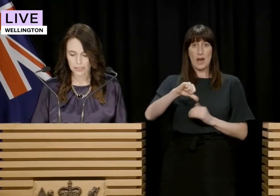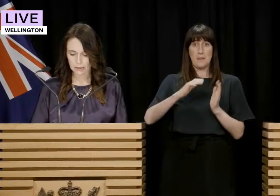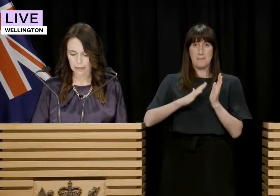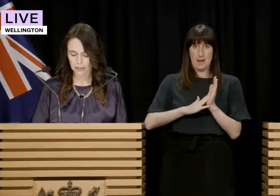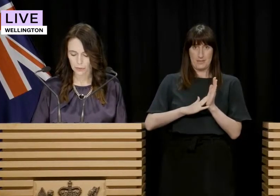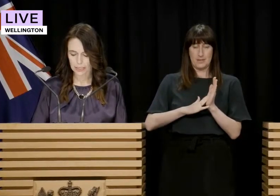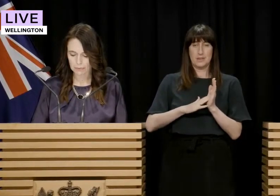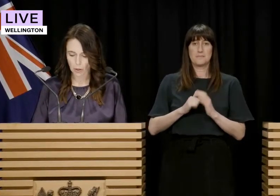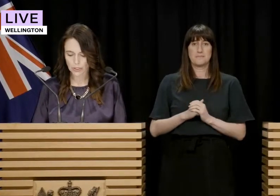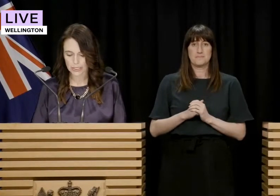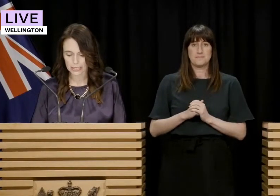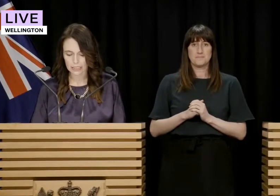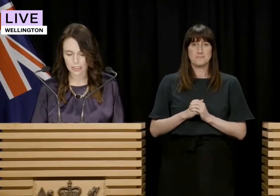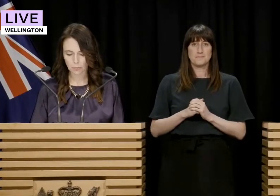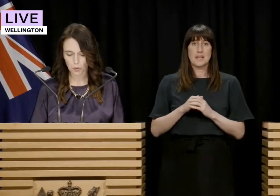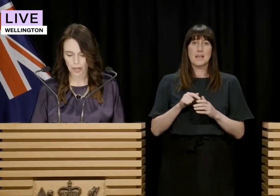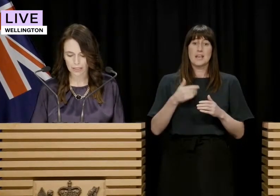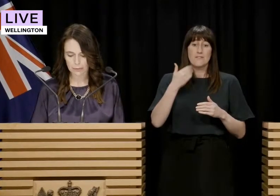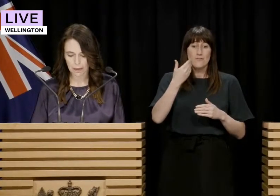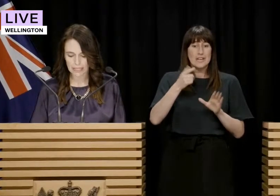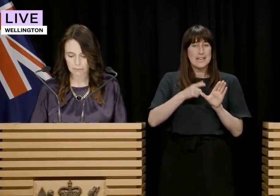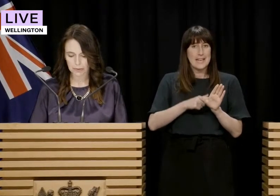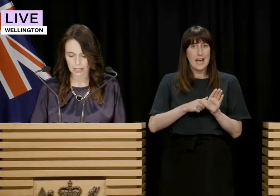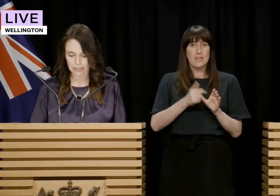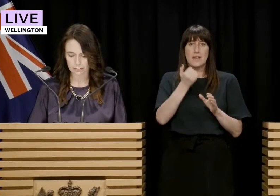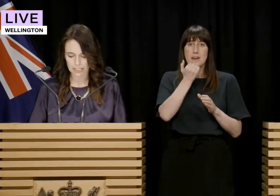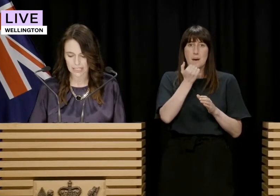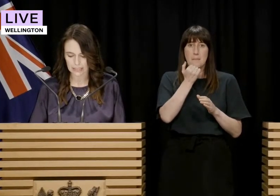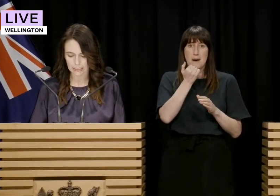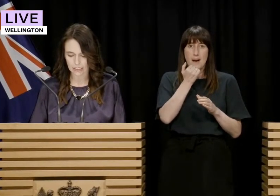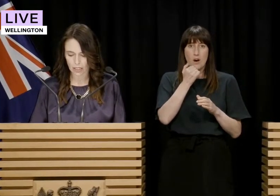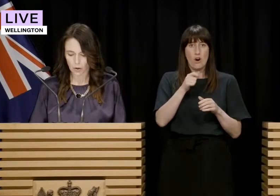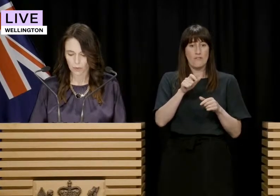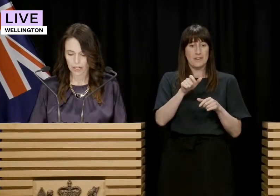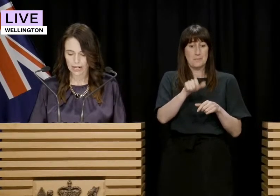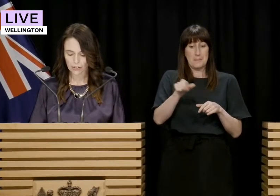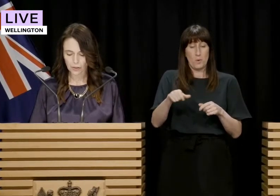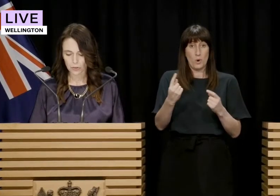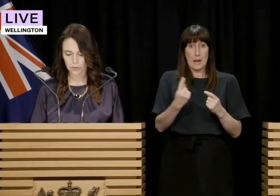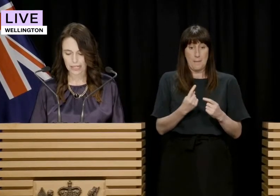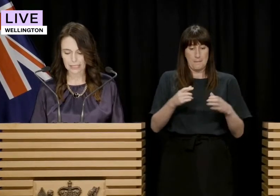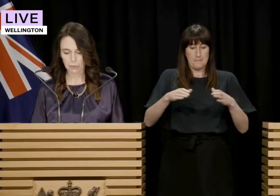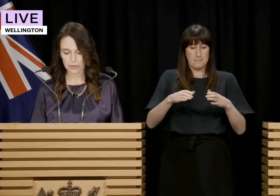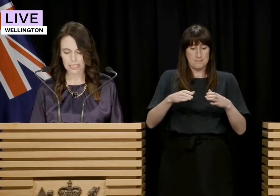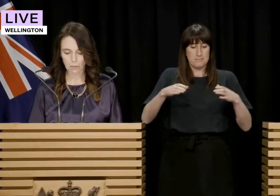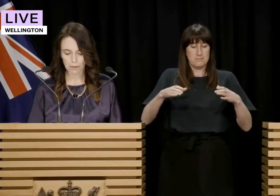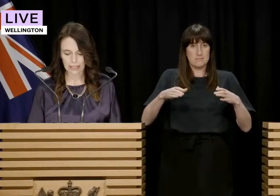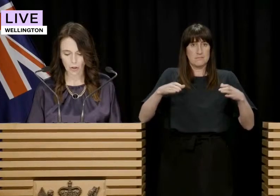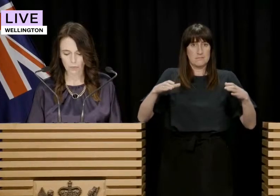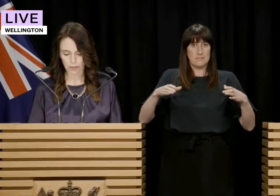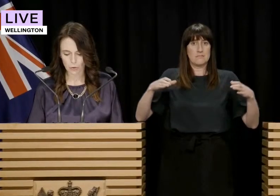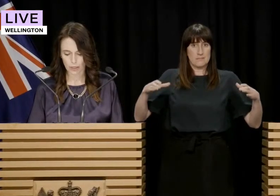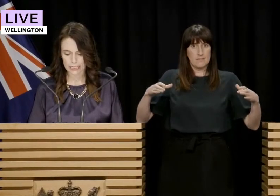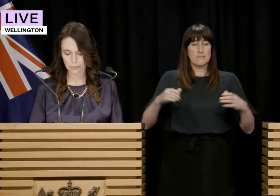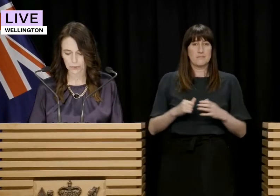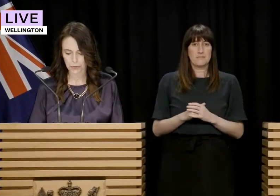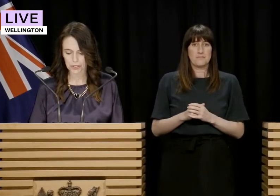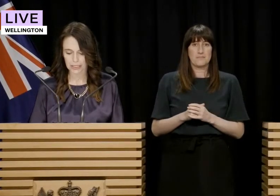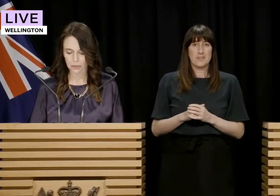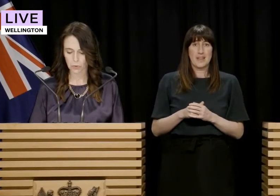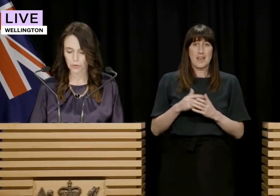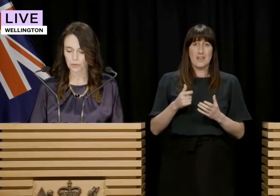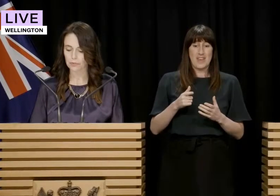those workers is being increased most years to support our expanding productive sectors, with our agricultural exports now bringing home record